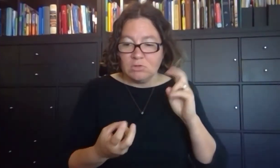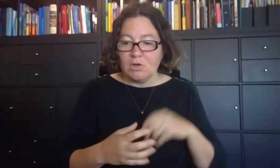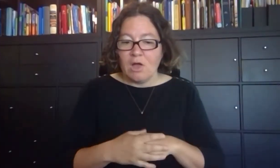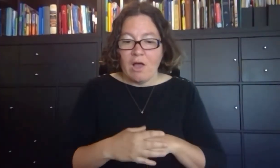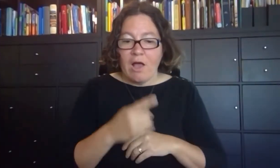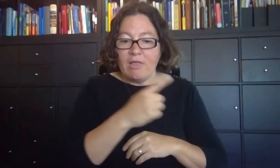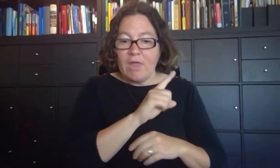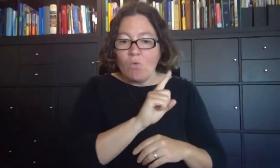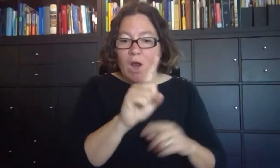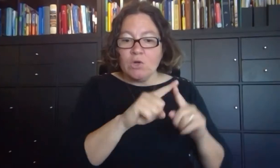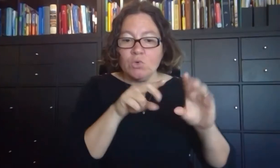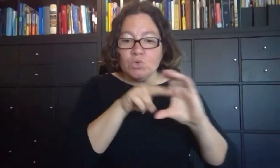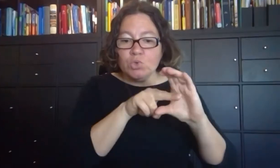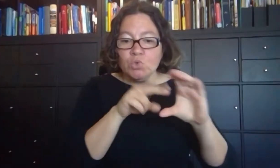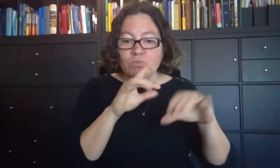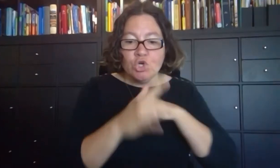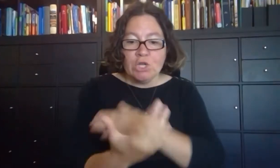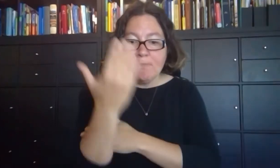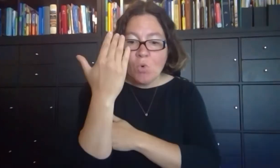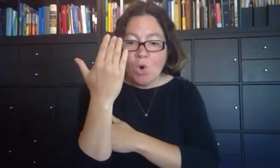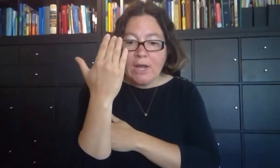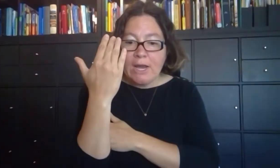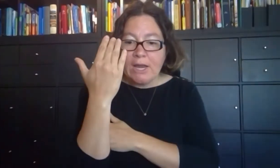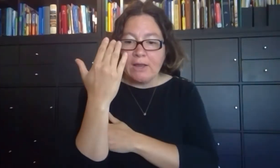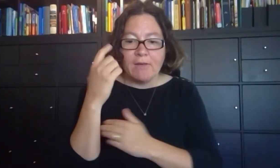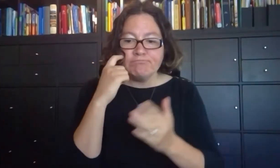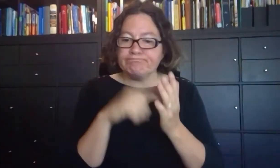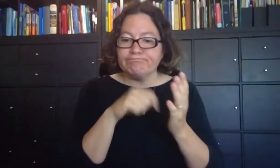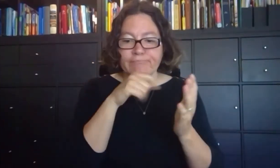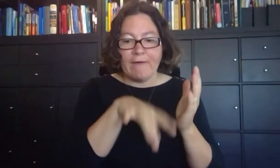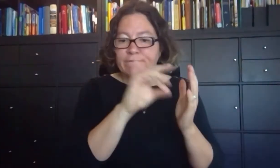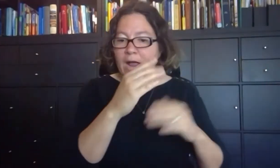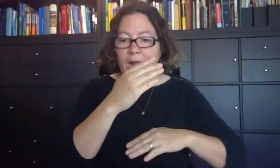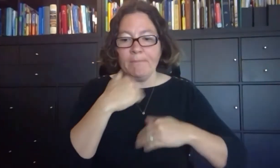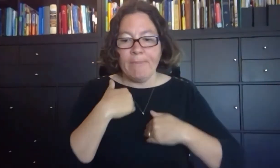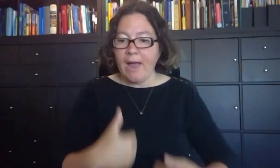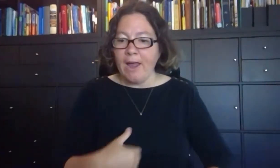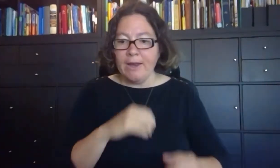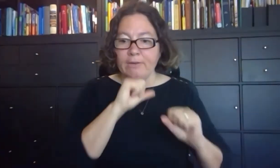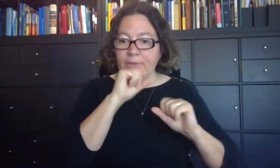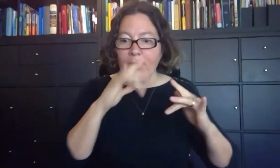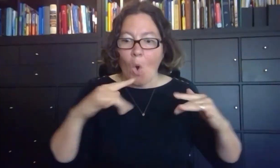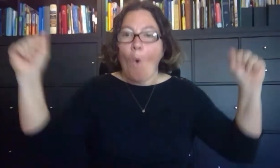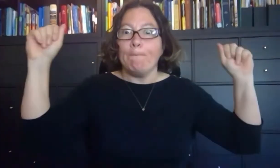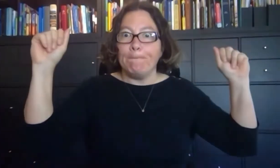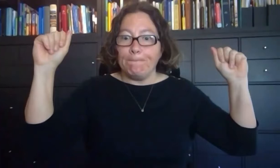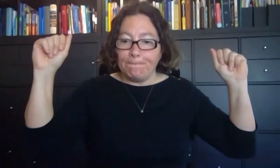stunned. They went to the tomb early this morning, and they did not find the body.